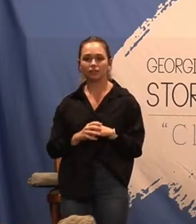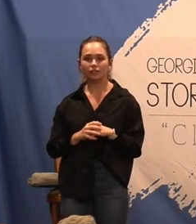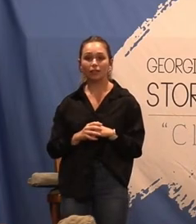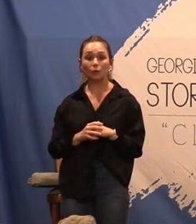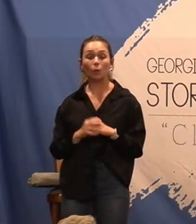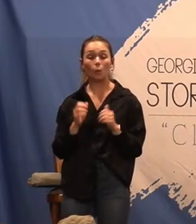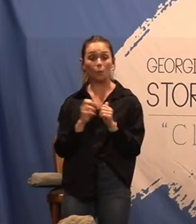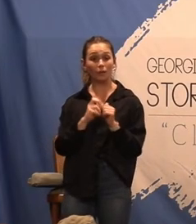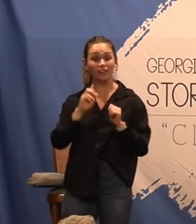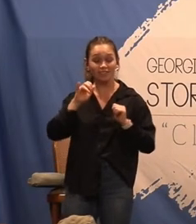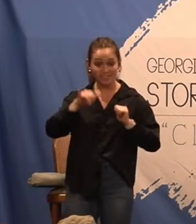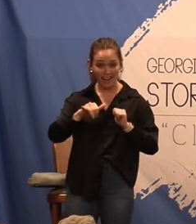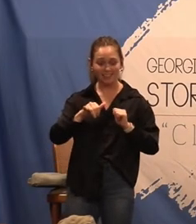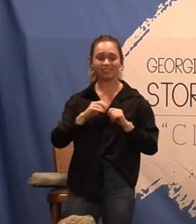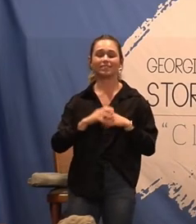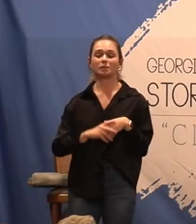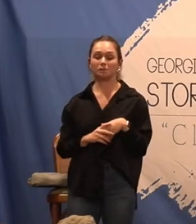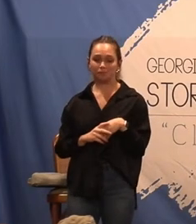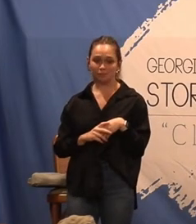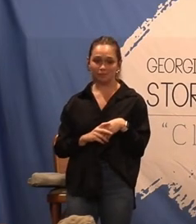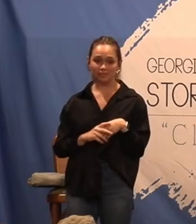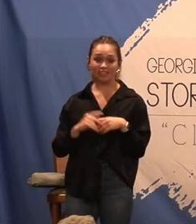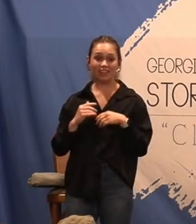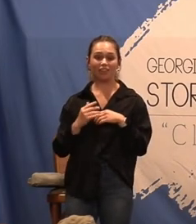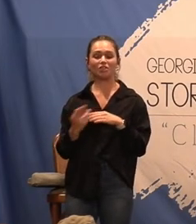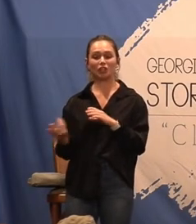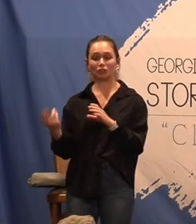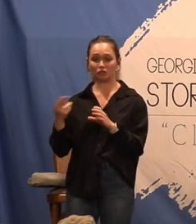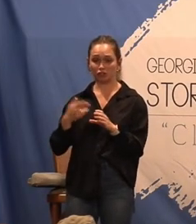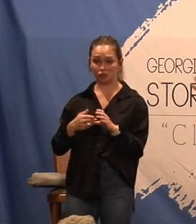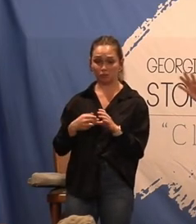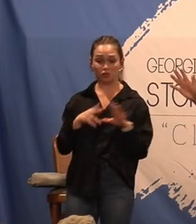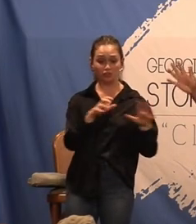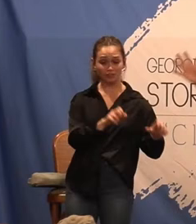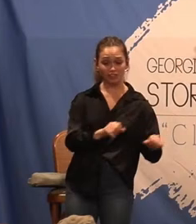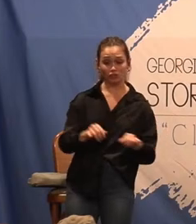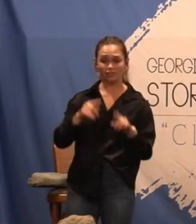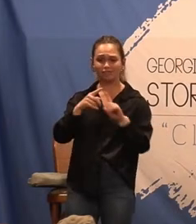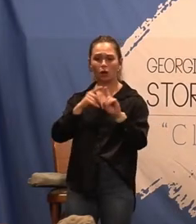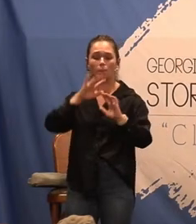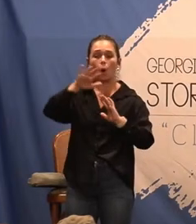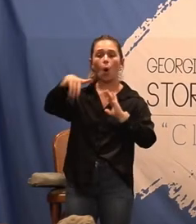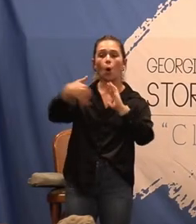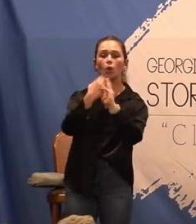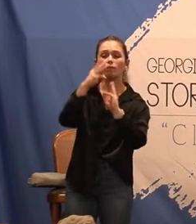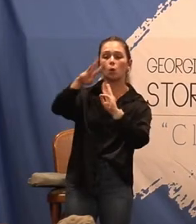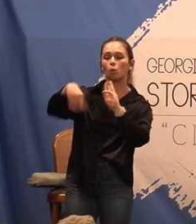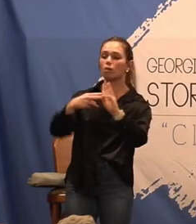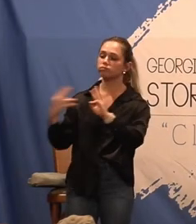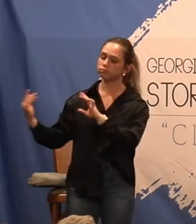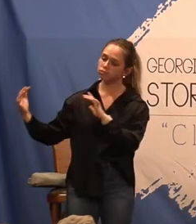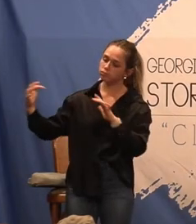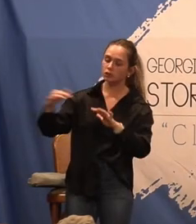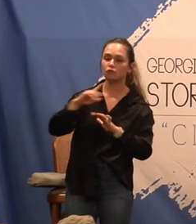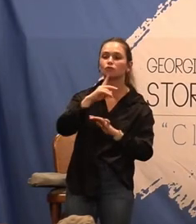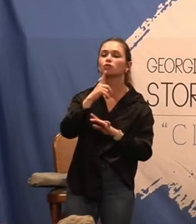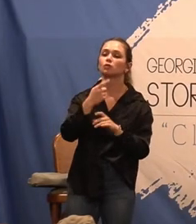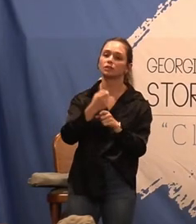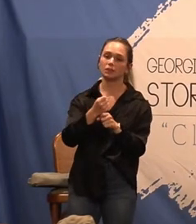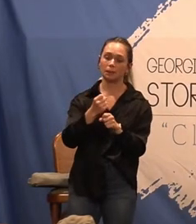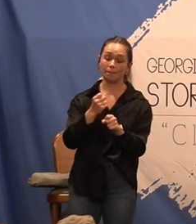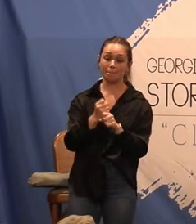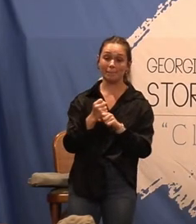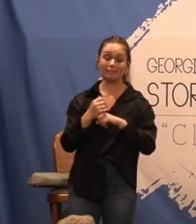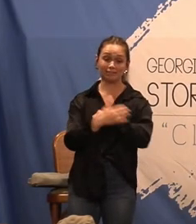that, exactly that, the contributions of immigrants from all over the world that have truly made